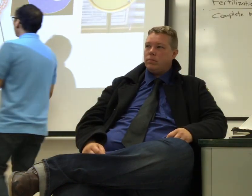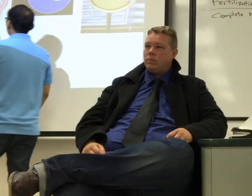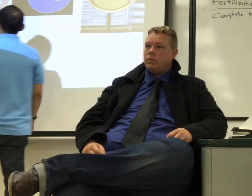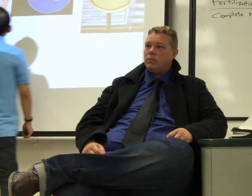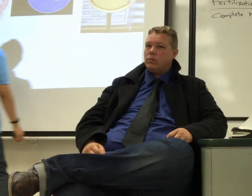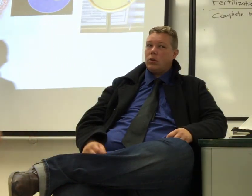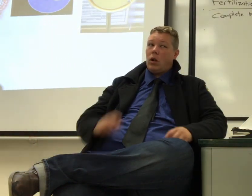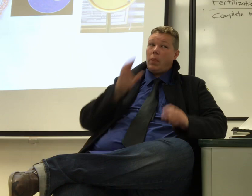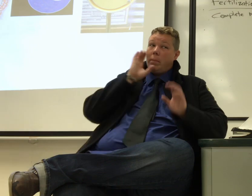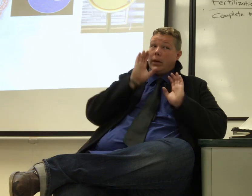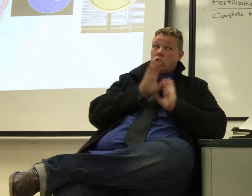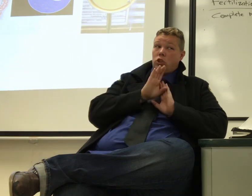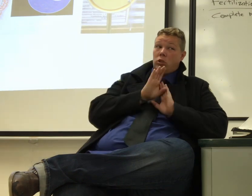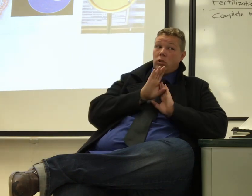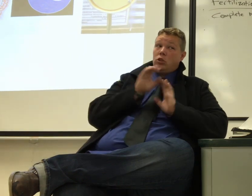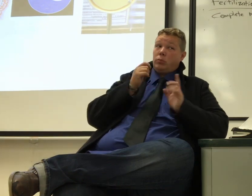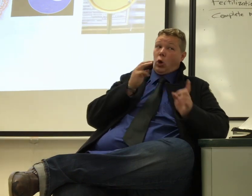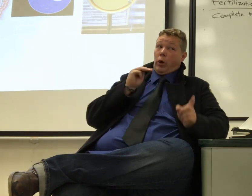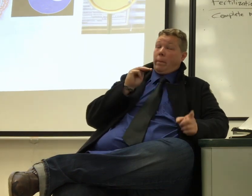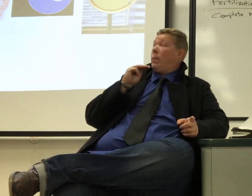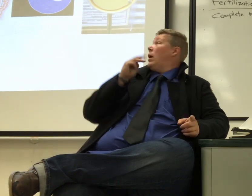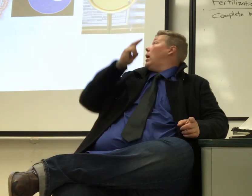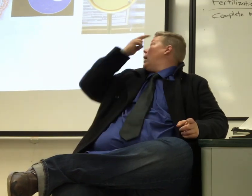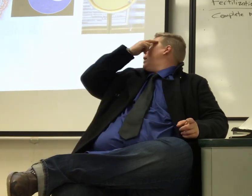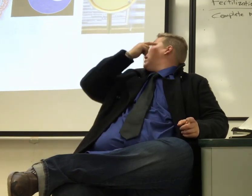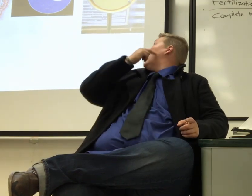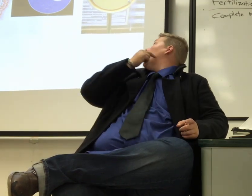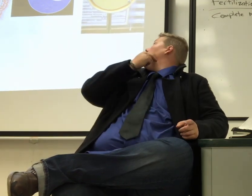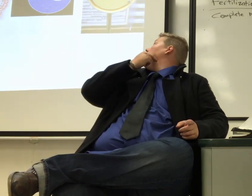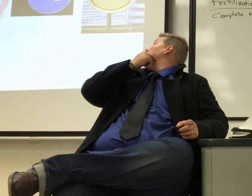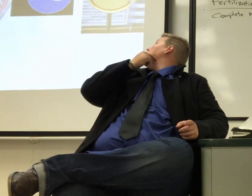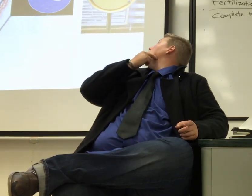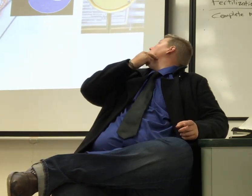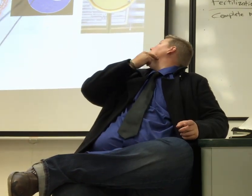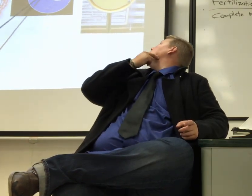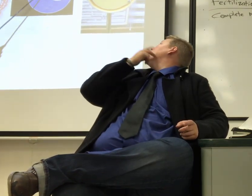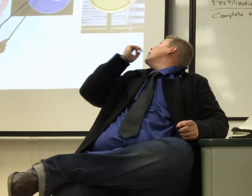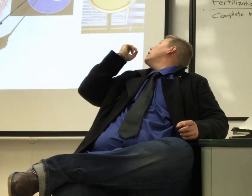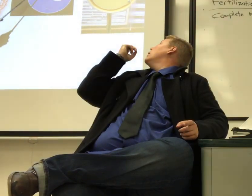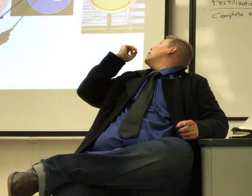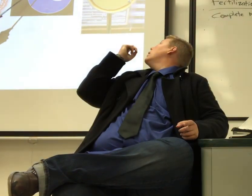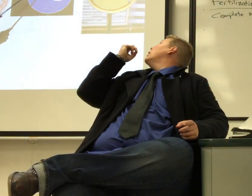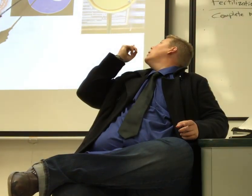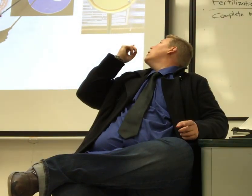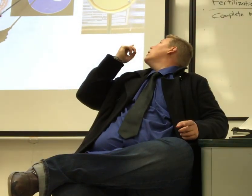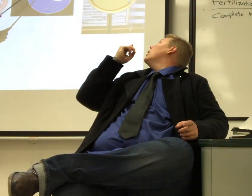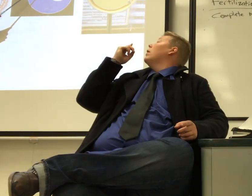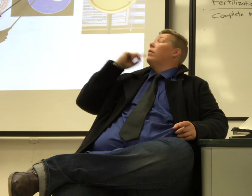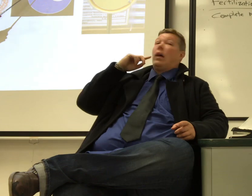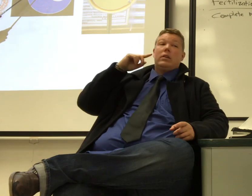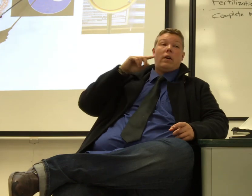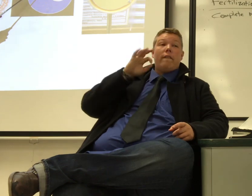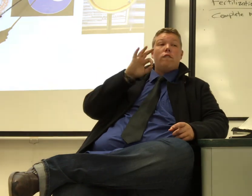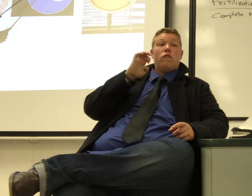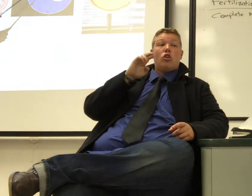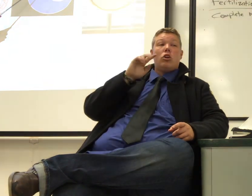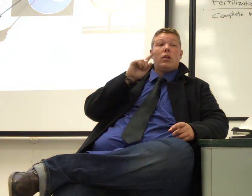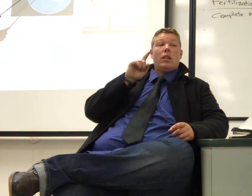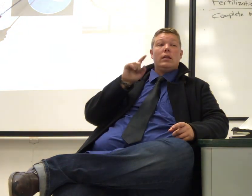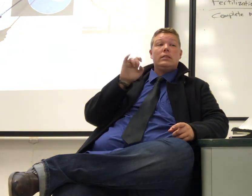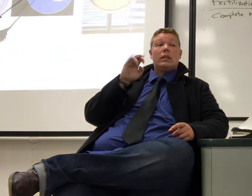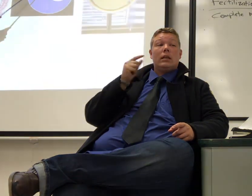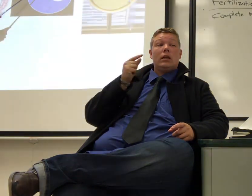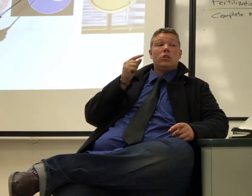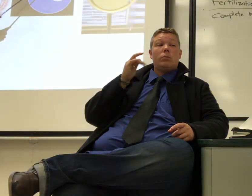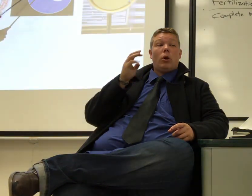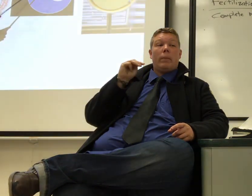On our picture, there's the sperm head that got in. On this model, is that fertilizing sperm? Yes or no? Well,